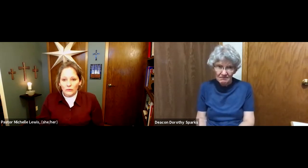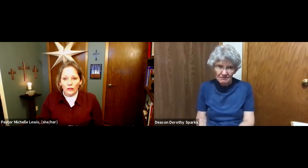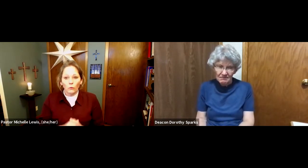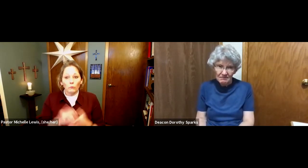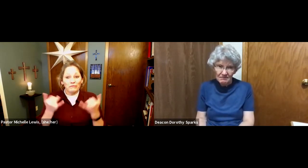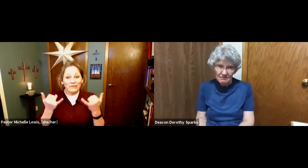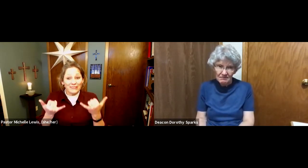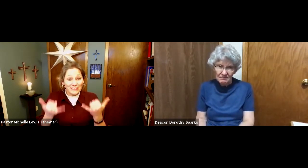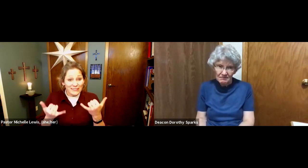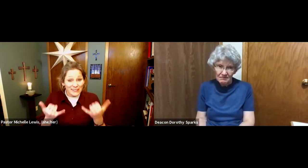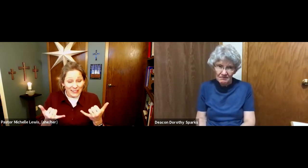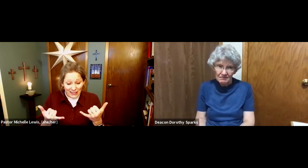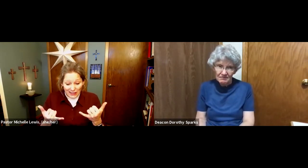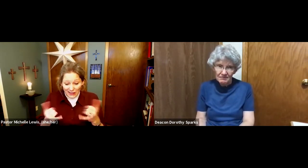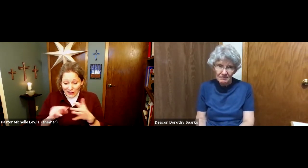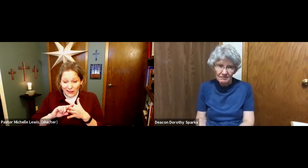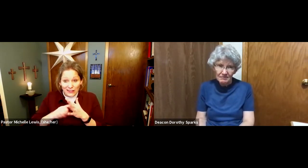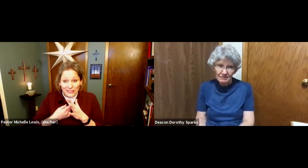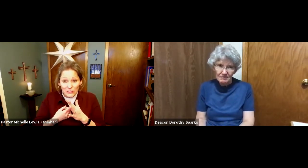that?